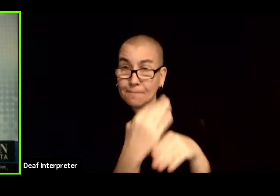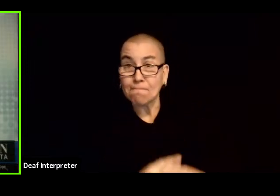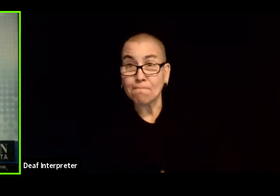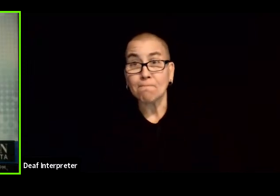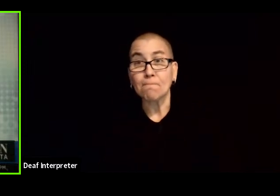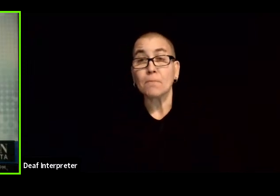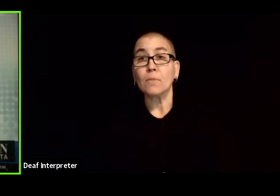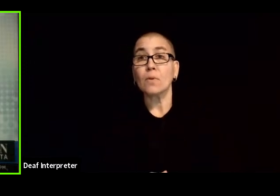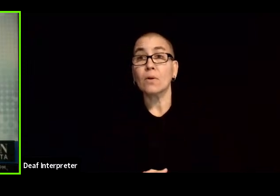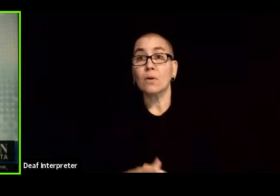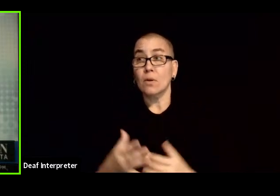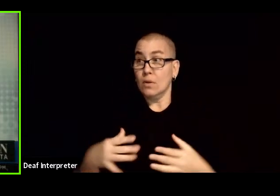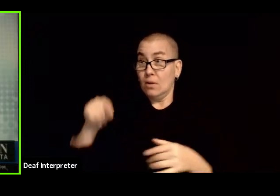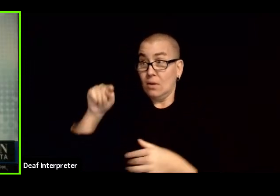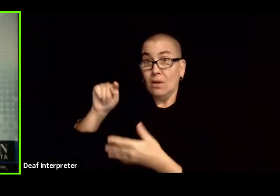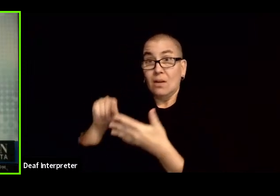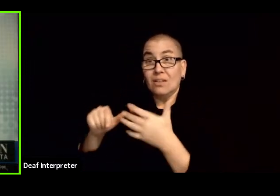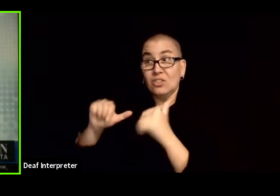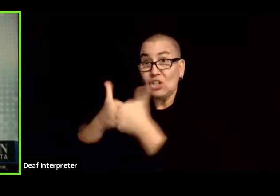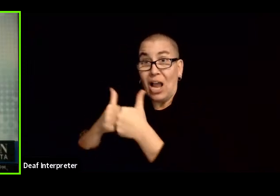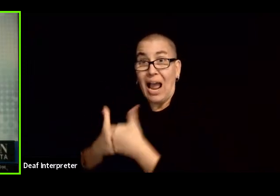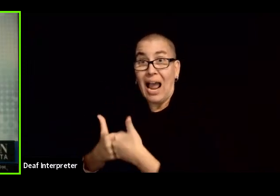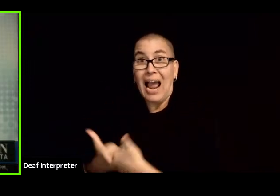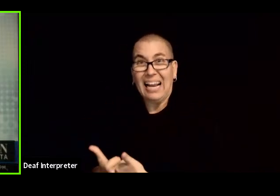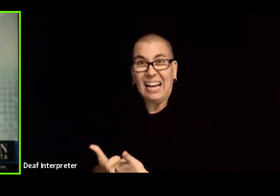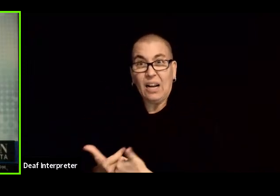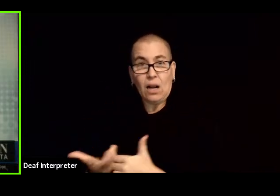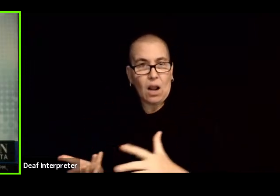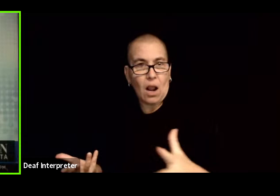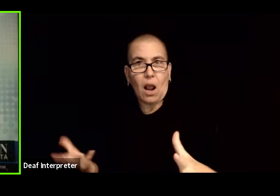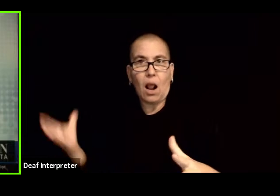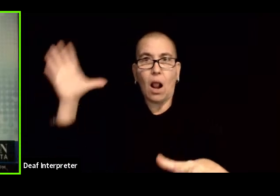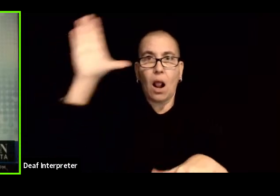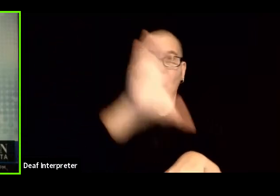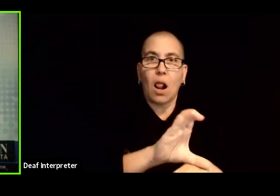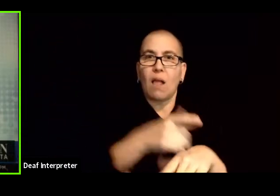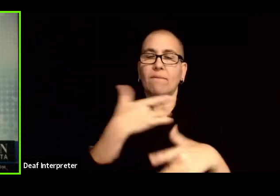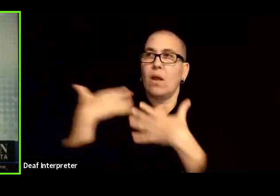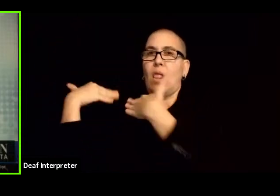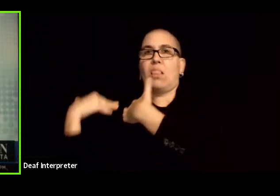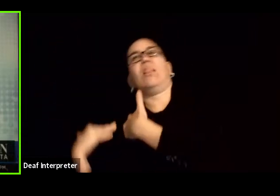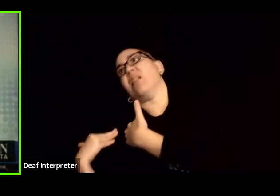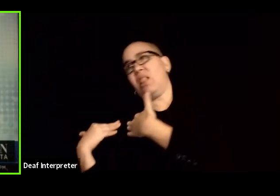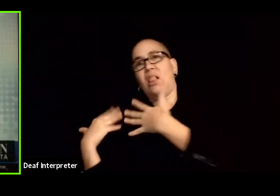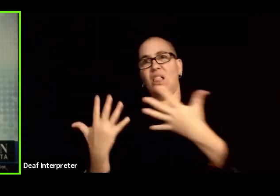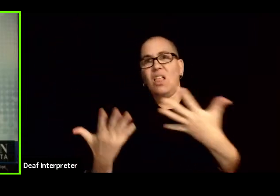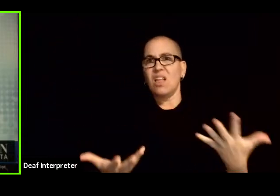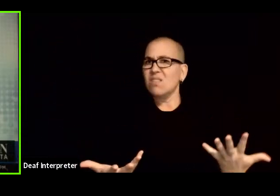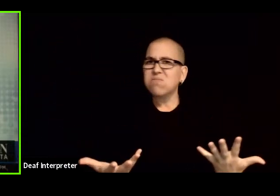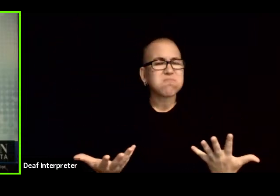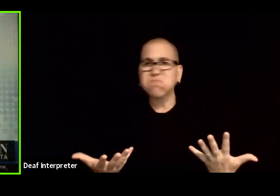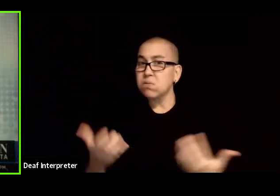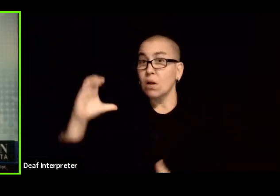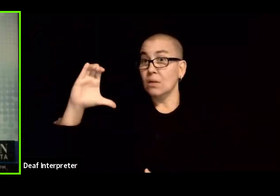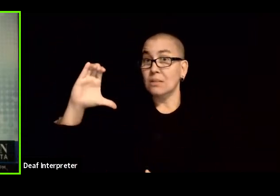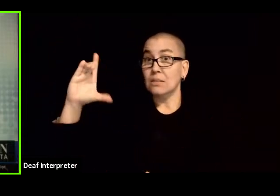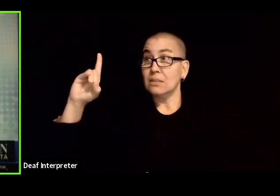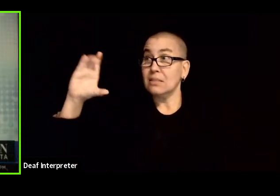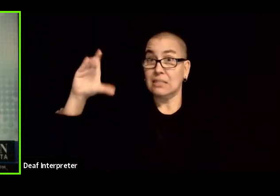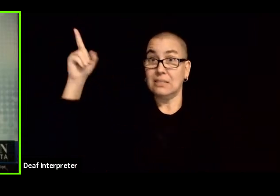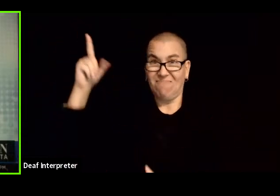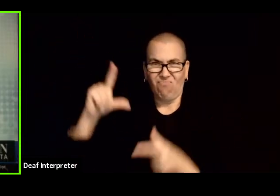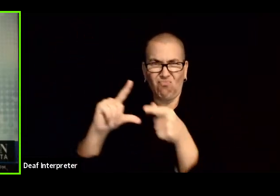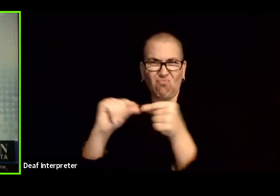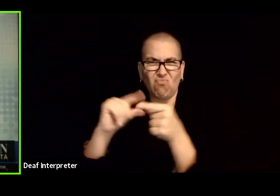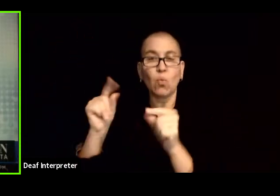the CDC published the latest edition of their Morbidity and Mortality Weekly Report, or MMWR, and it